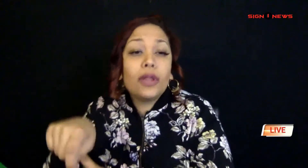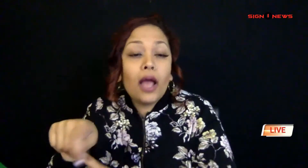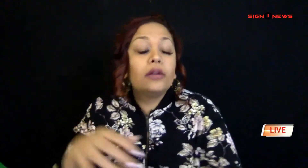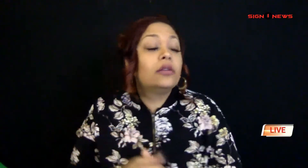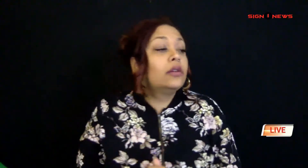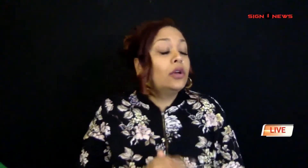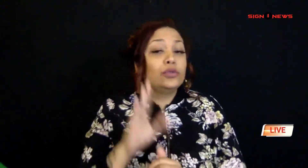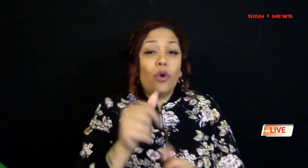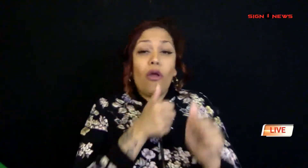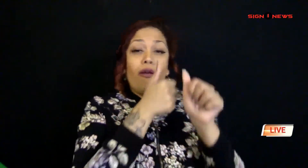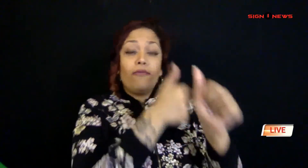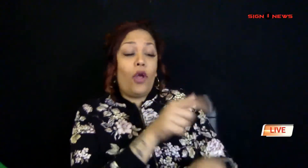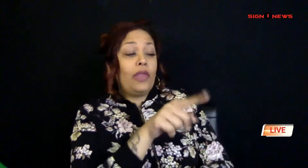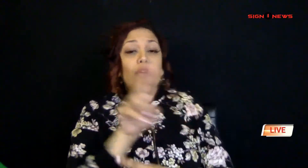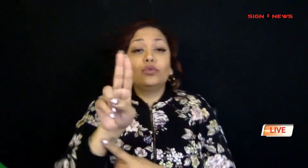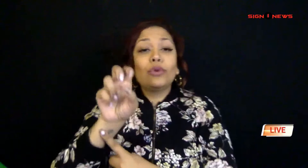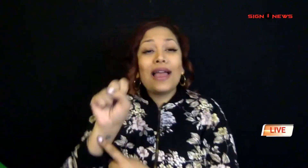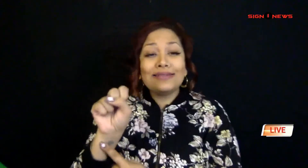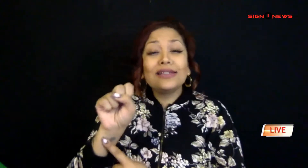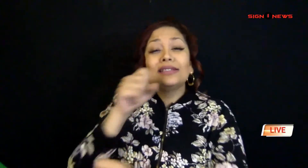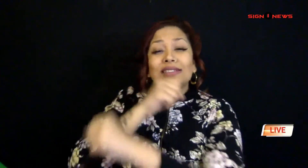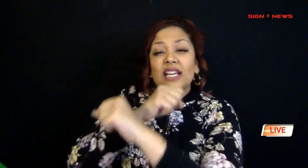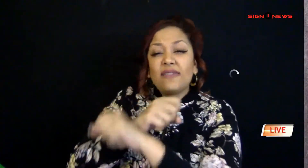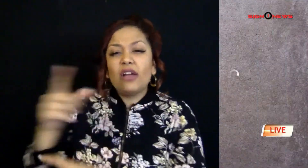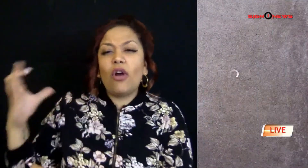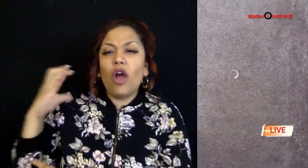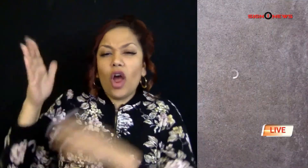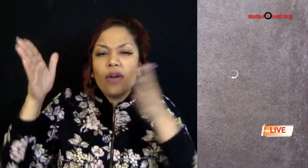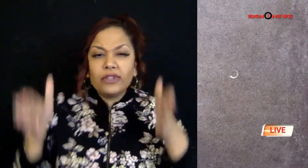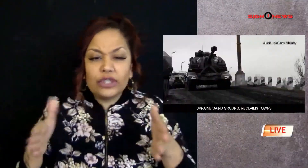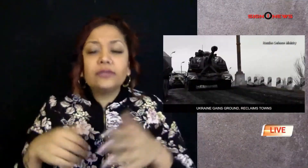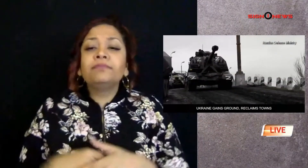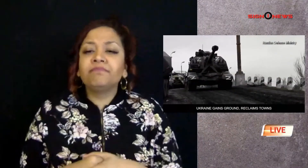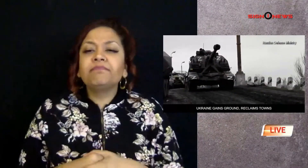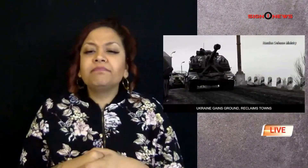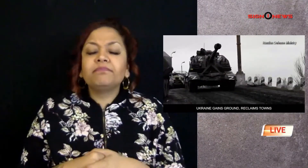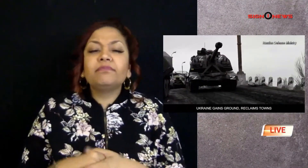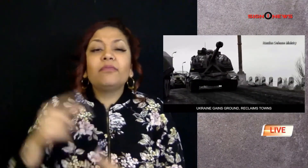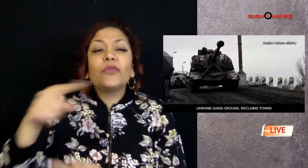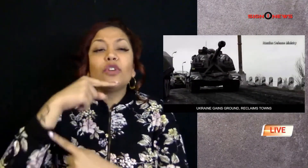since Russia began its invasion of Ukraine.